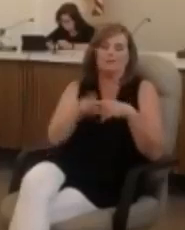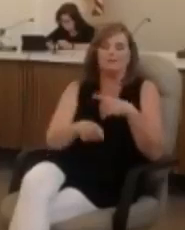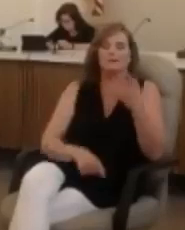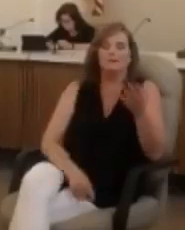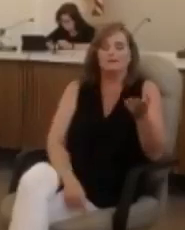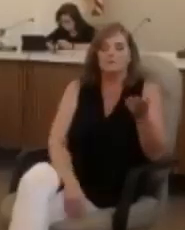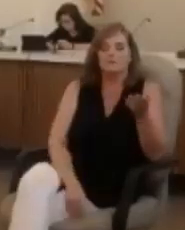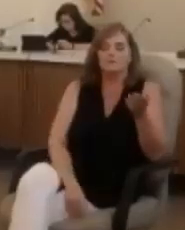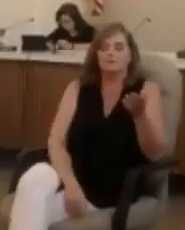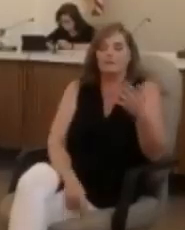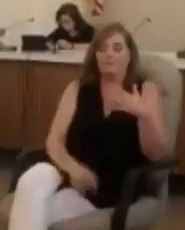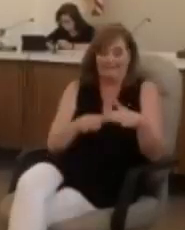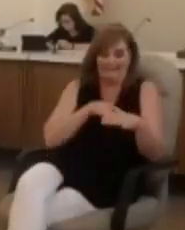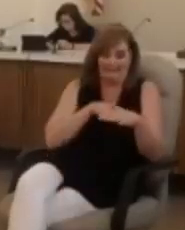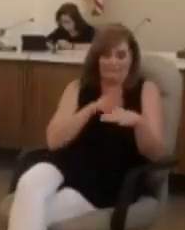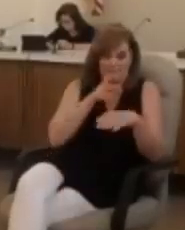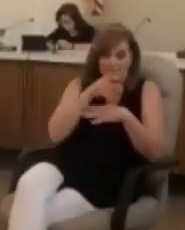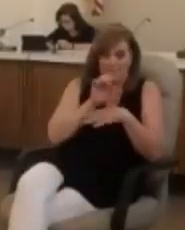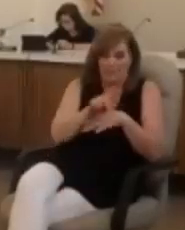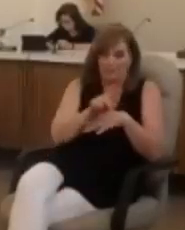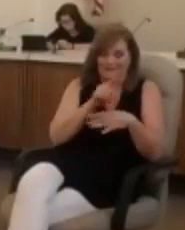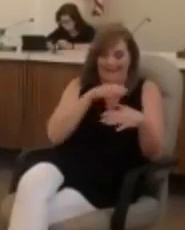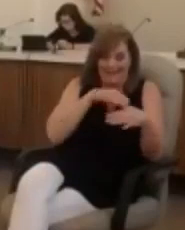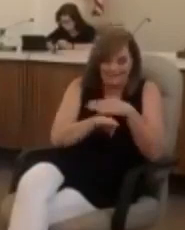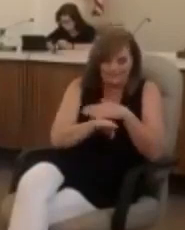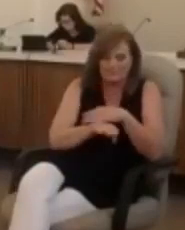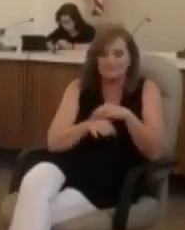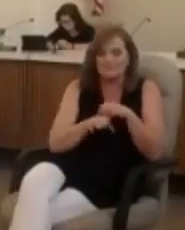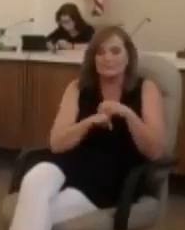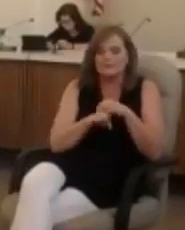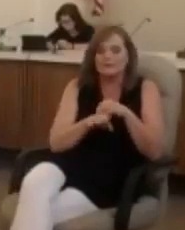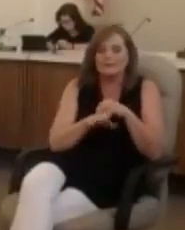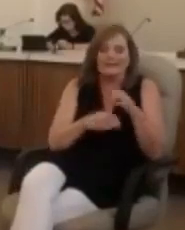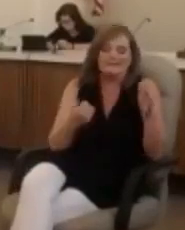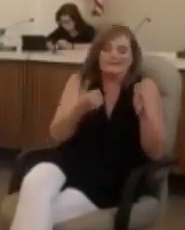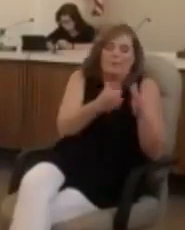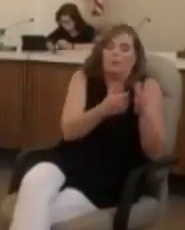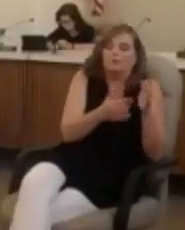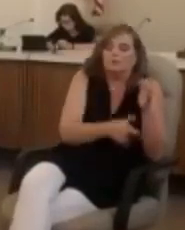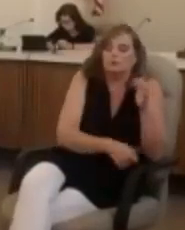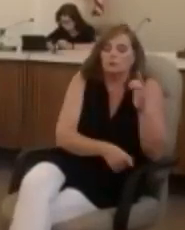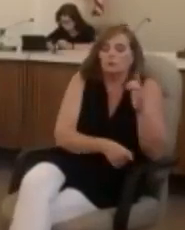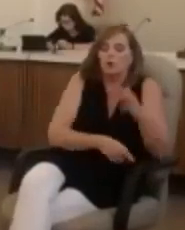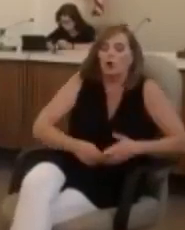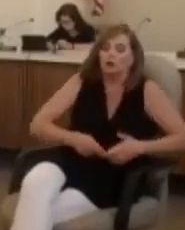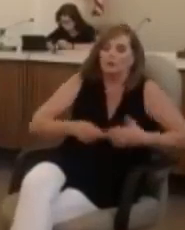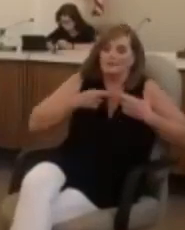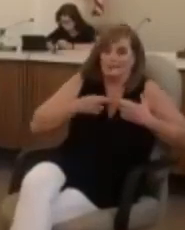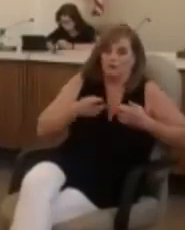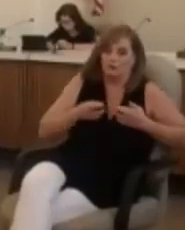fact that the entrance to the park is off a residential side street. I will note that that is true for